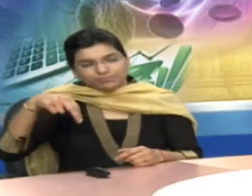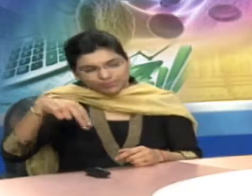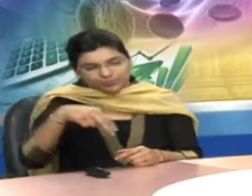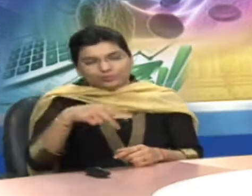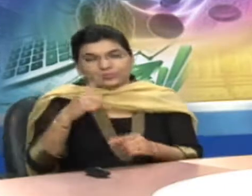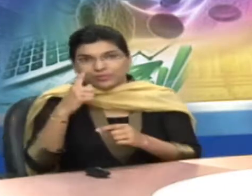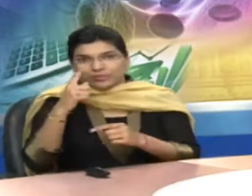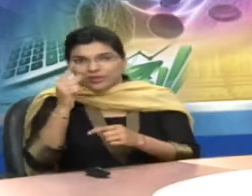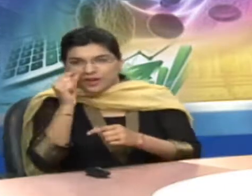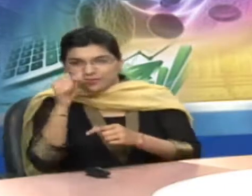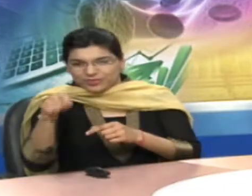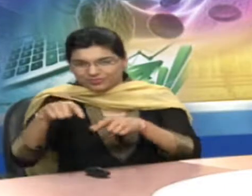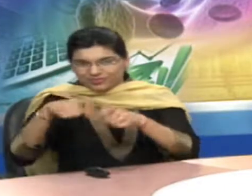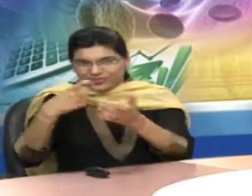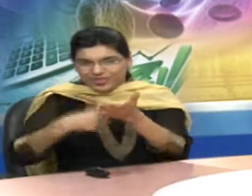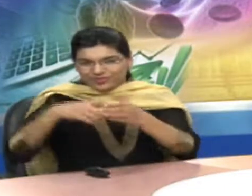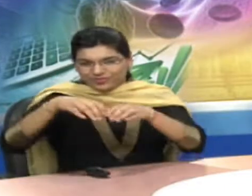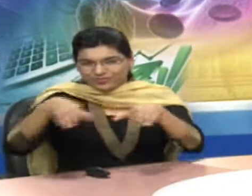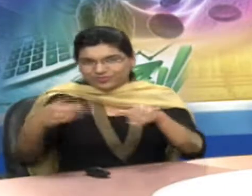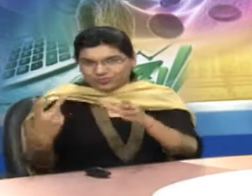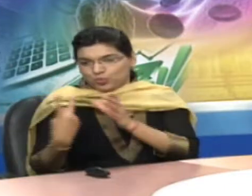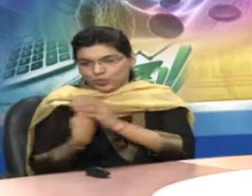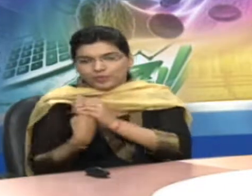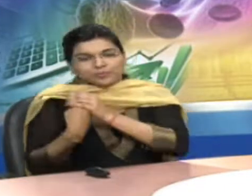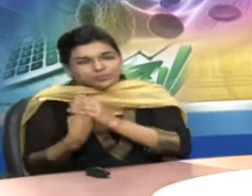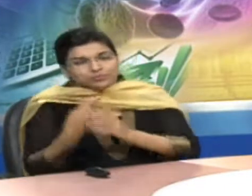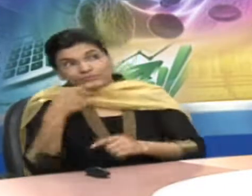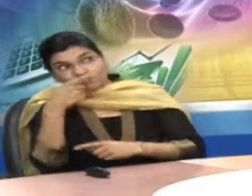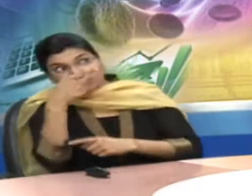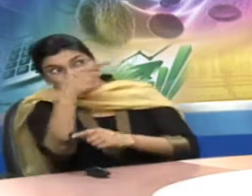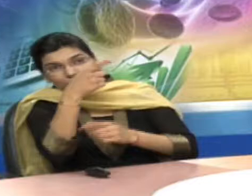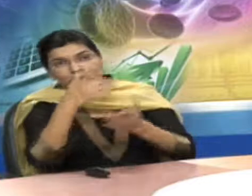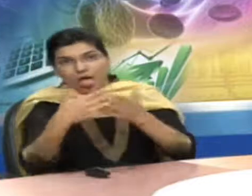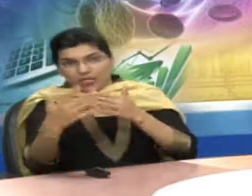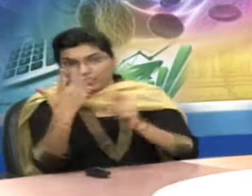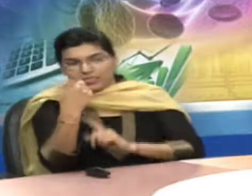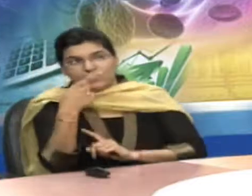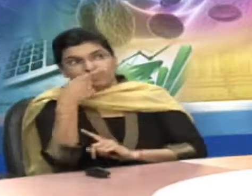The old man then pointed to a great new building there.